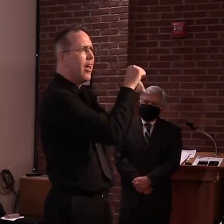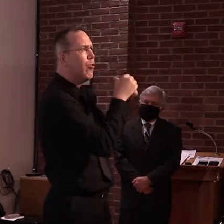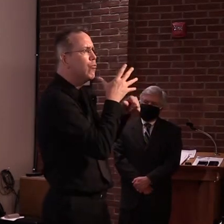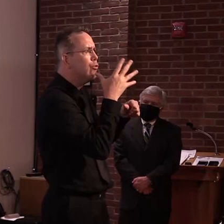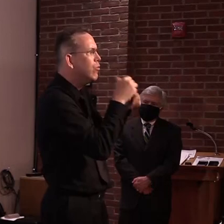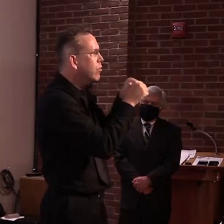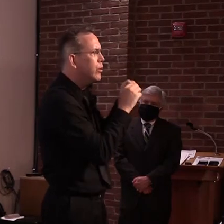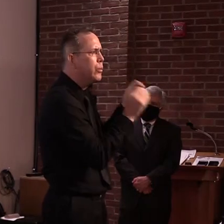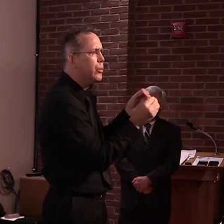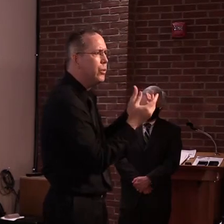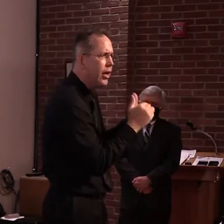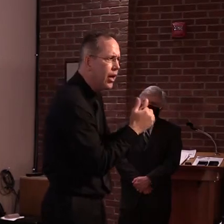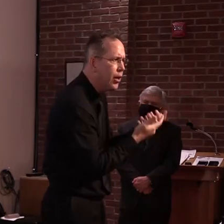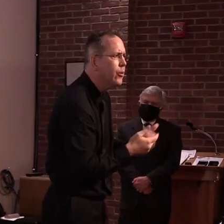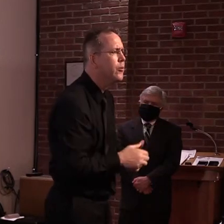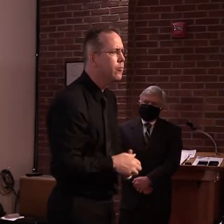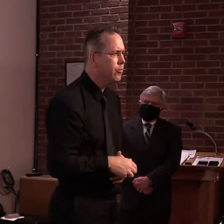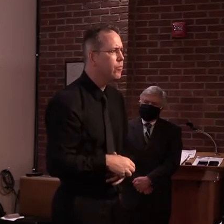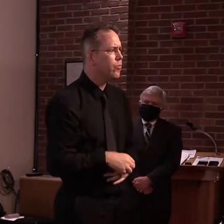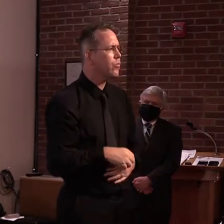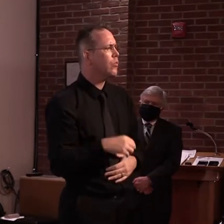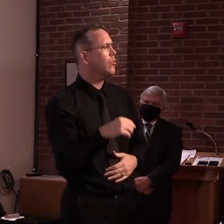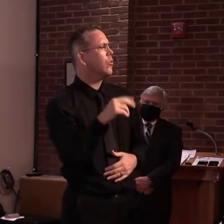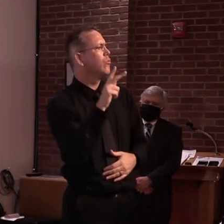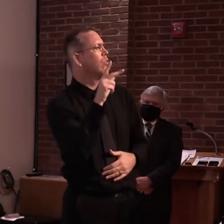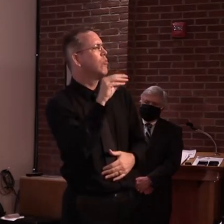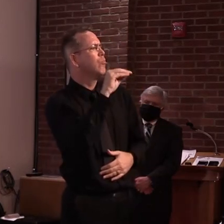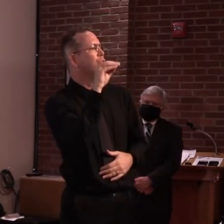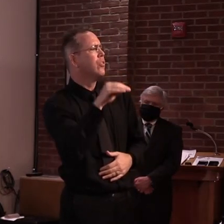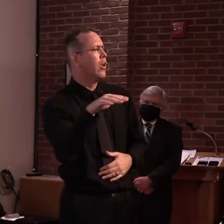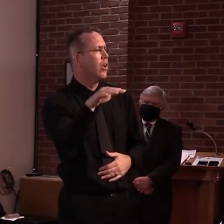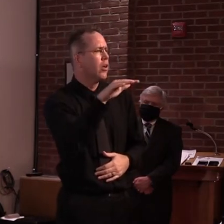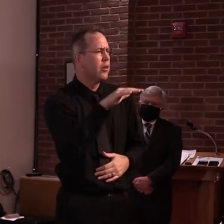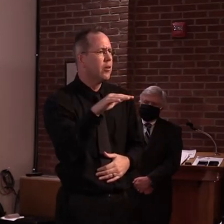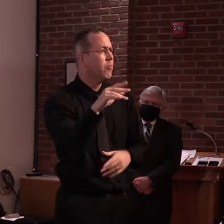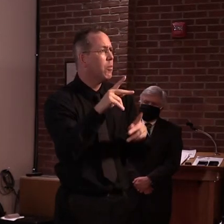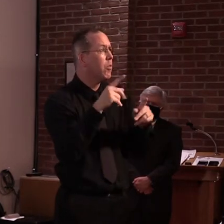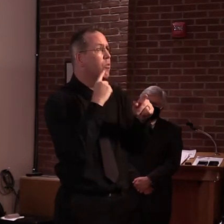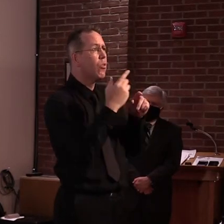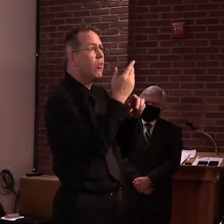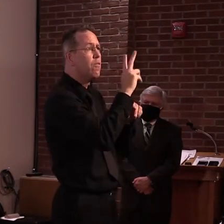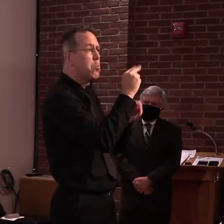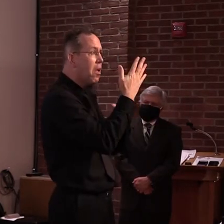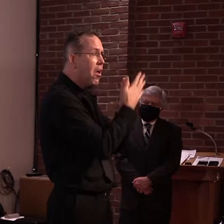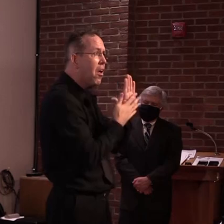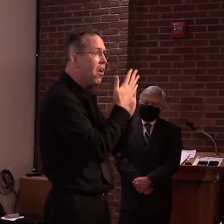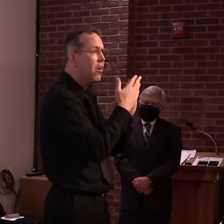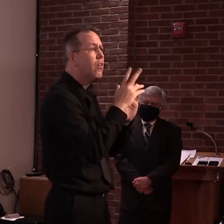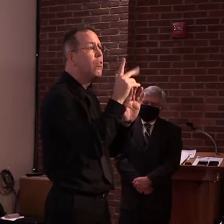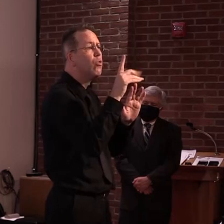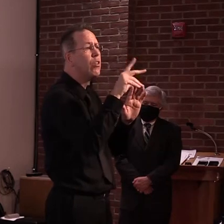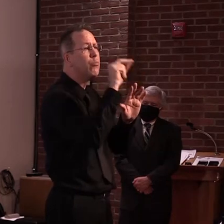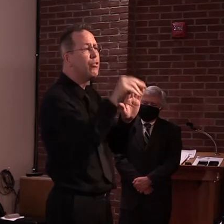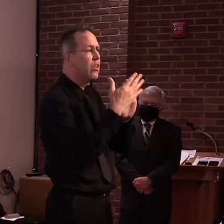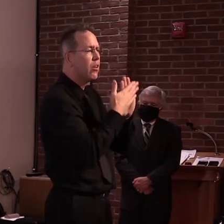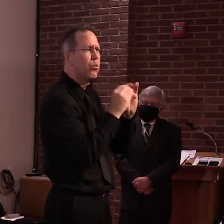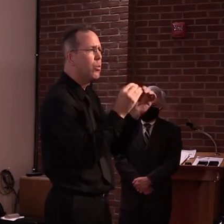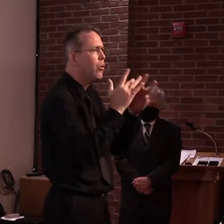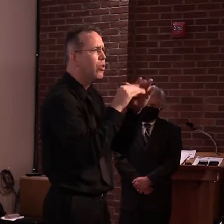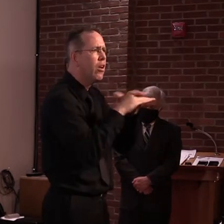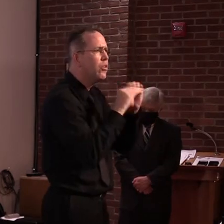have included $20 million in broadband expansion program to connect the last mile, bridge the affordability gap, and streamline